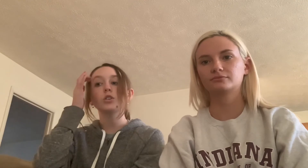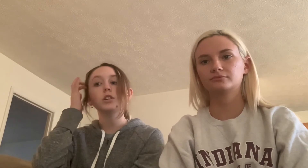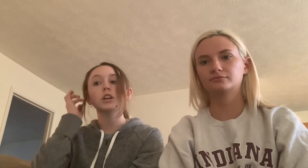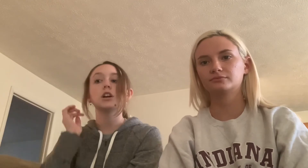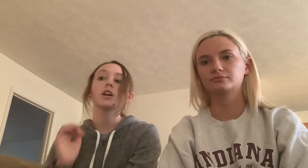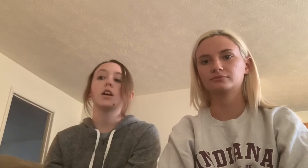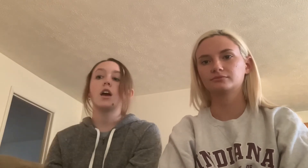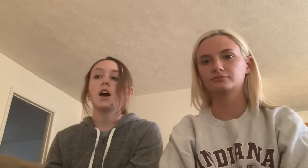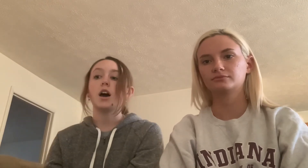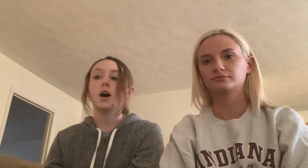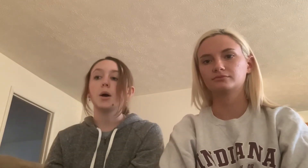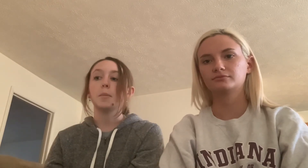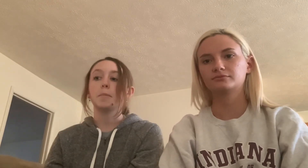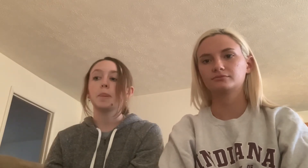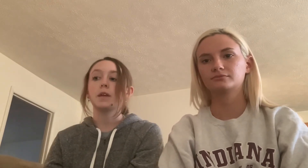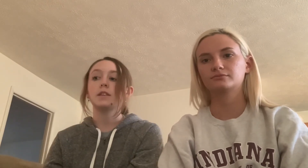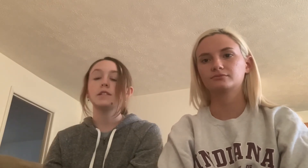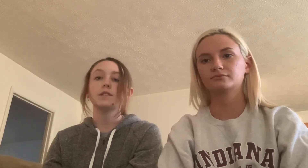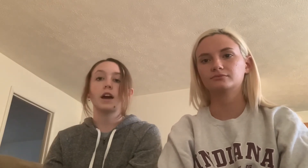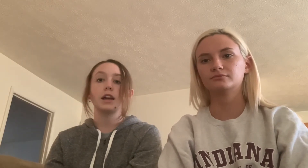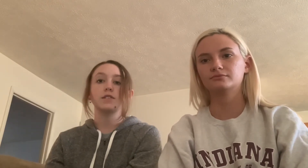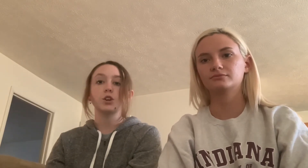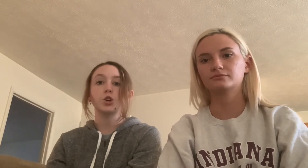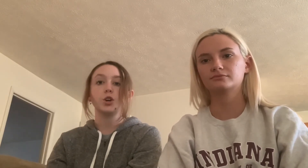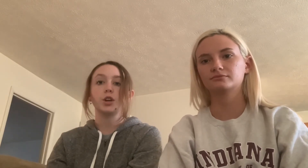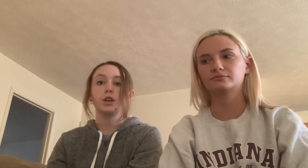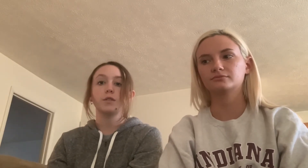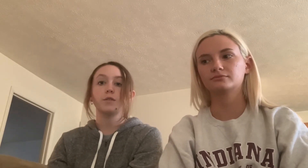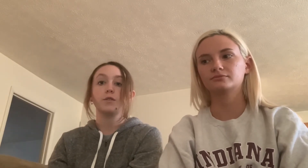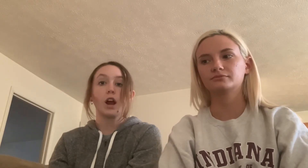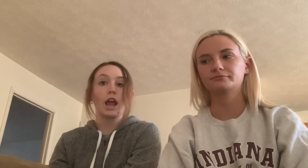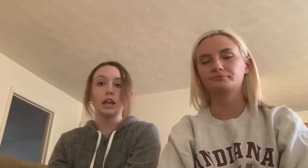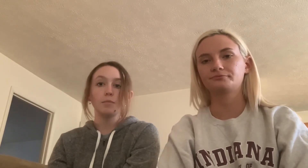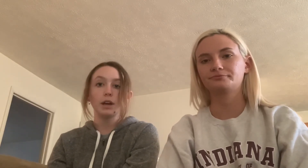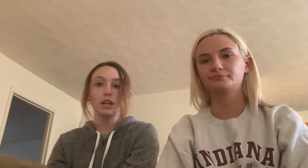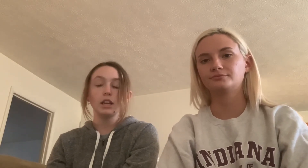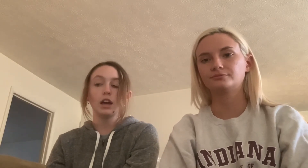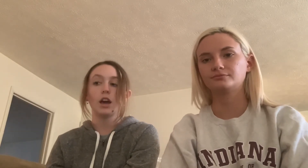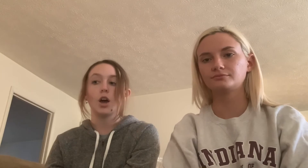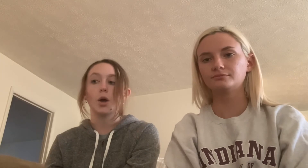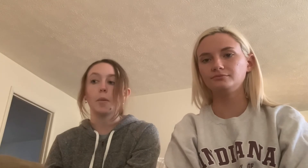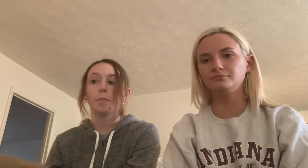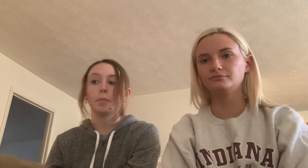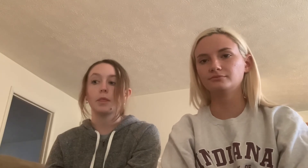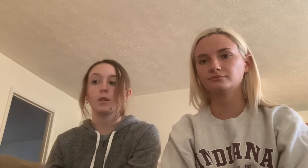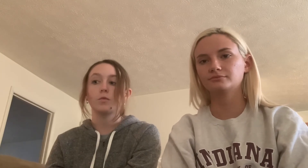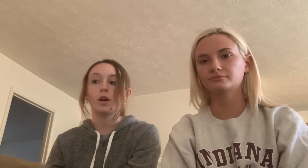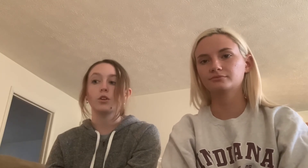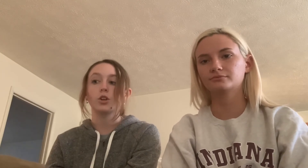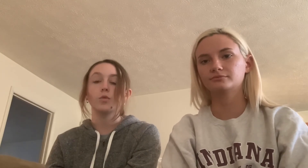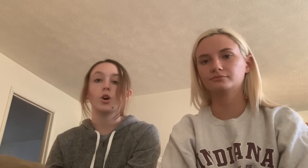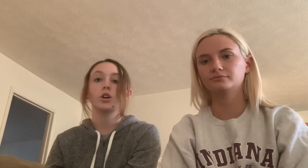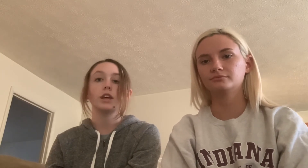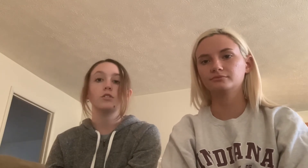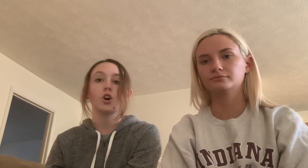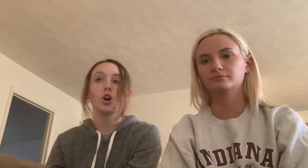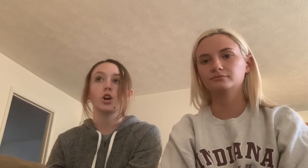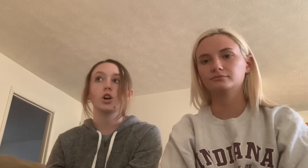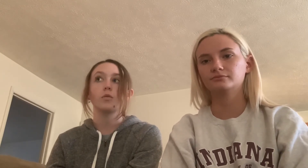earlier, these signs are good for anybody, whether you are a late talker, whether